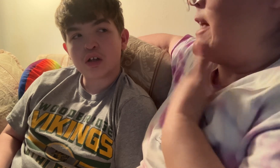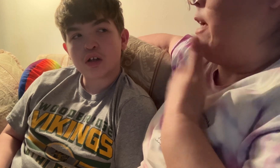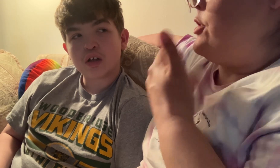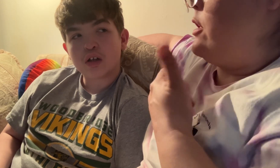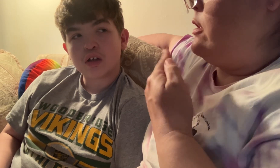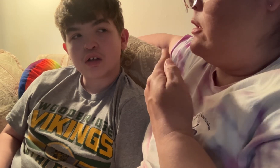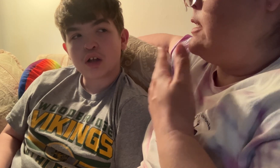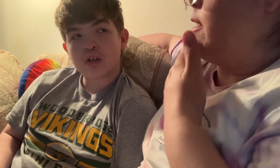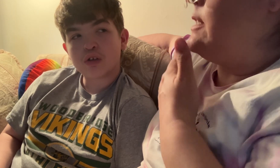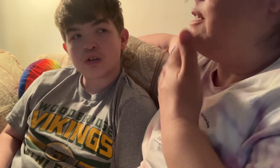Detestation.